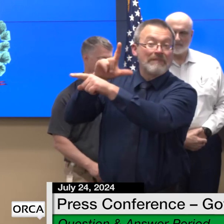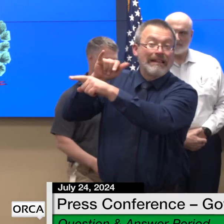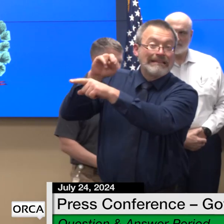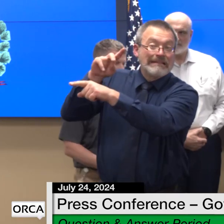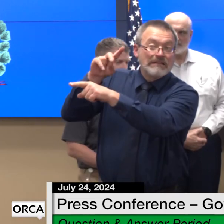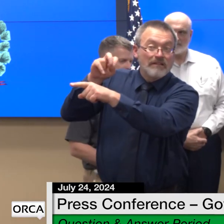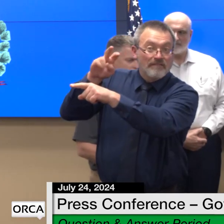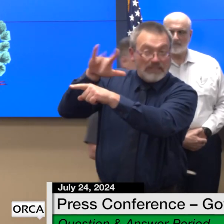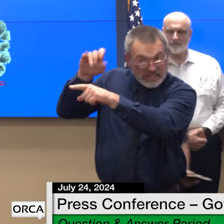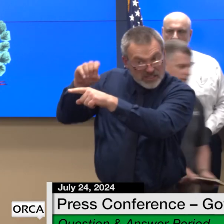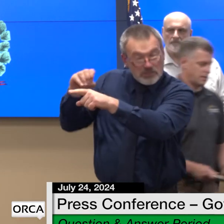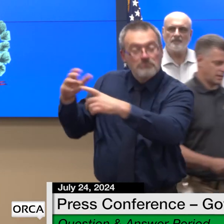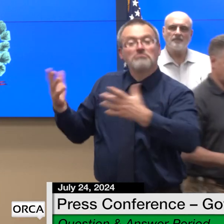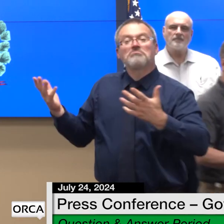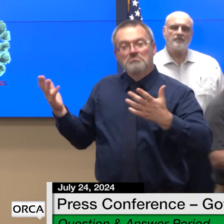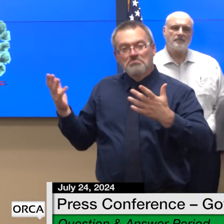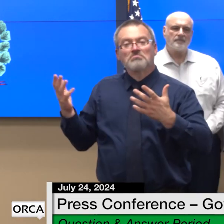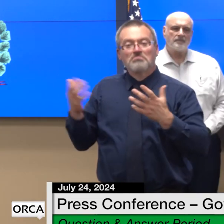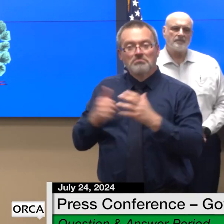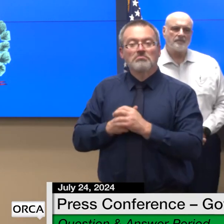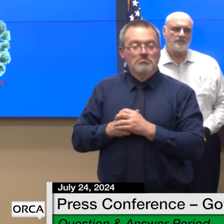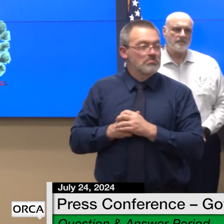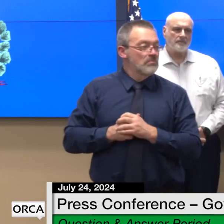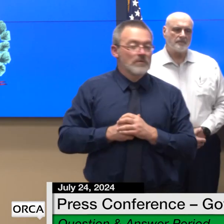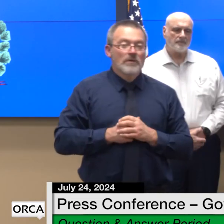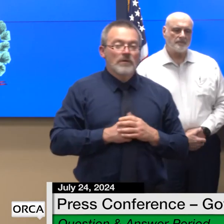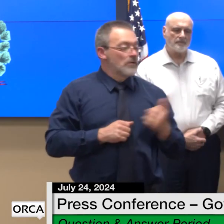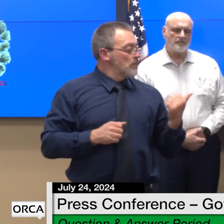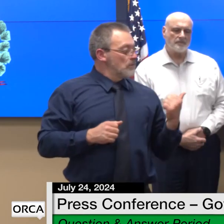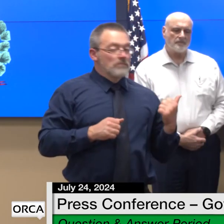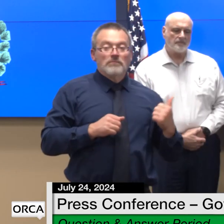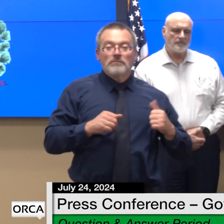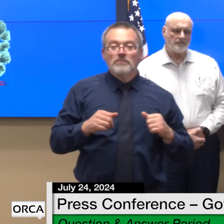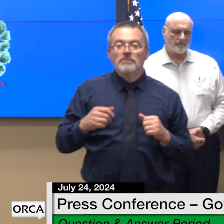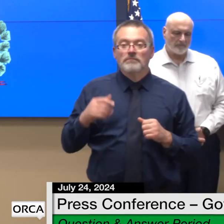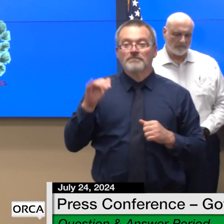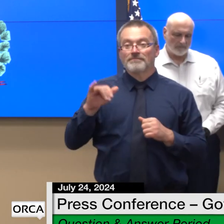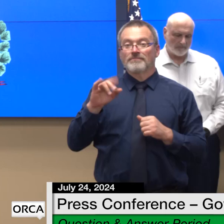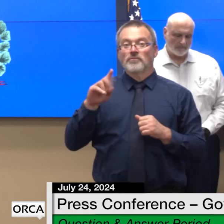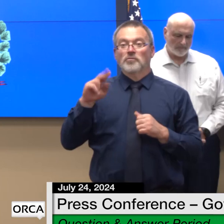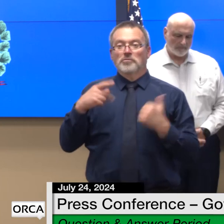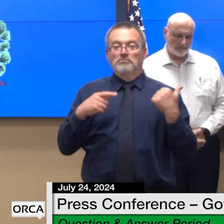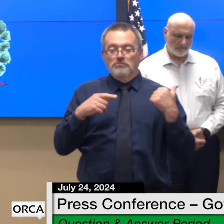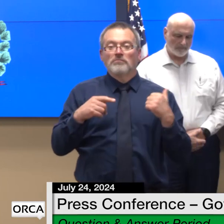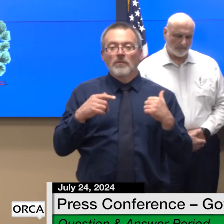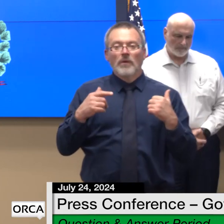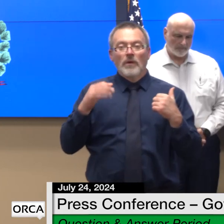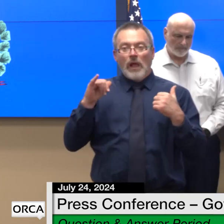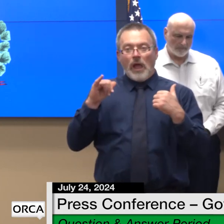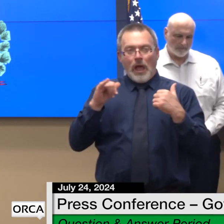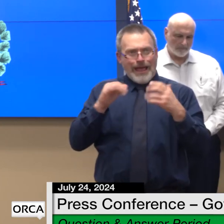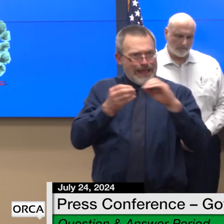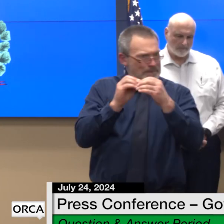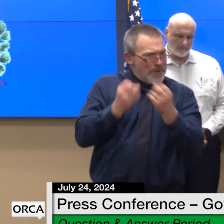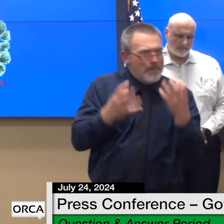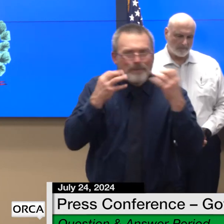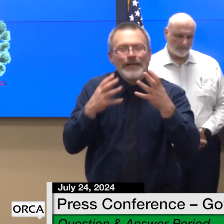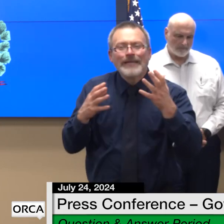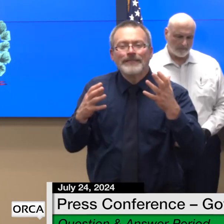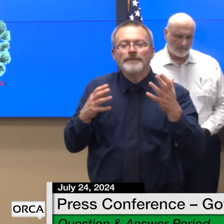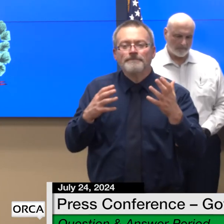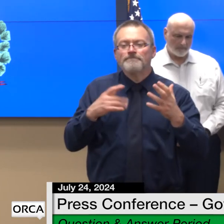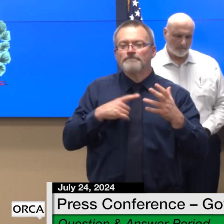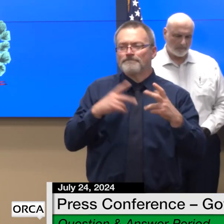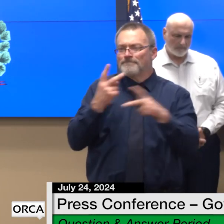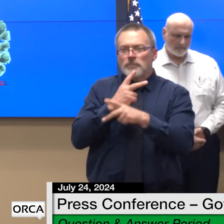well. Yeah, we understand that that's a number that a lot of individuals are looking to kind of cement, but